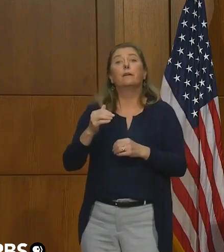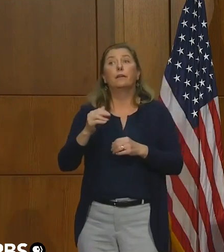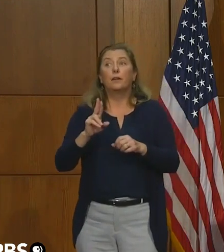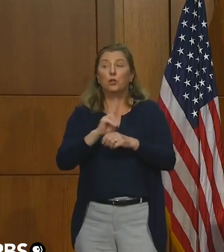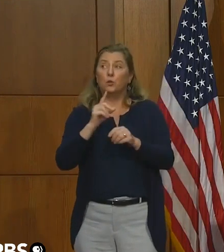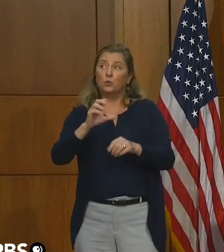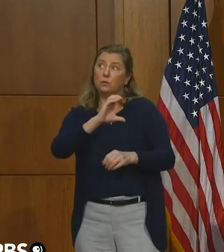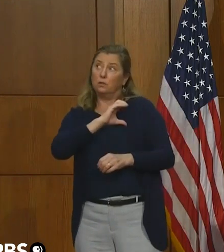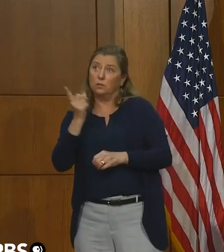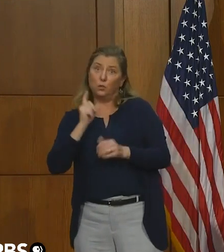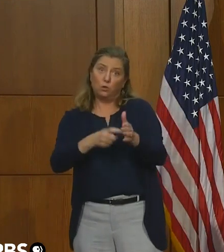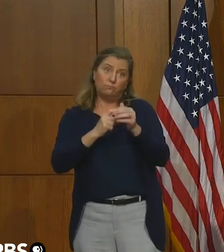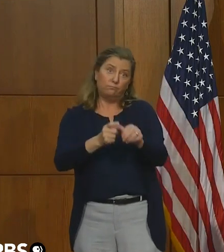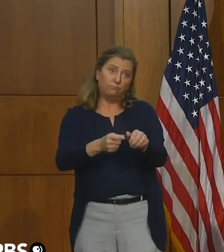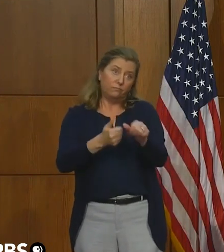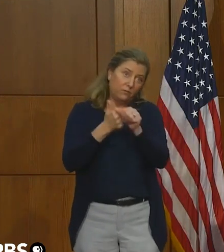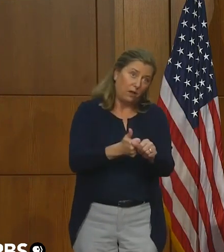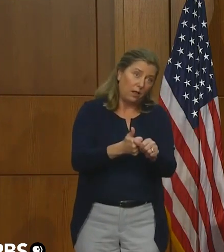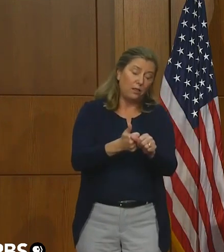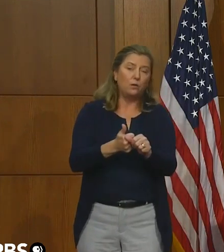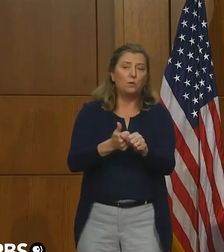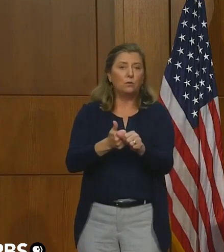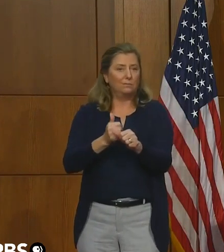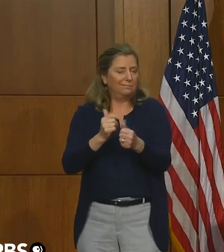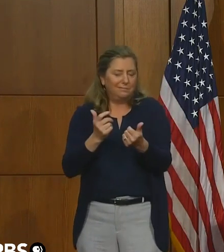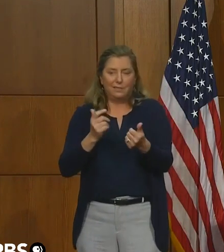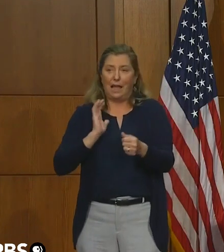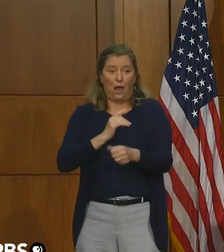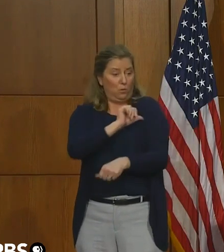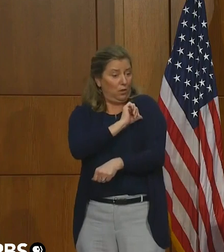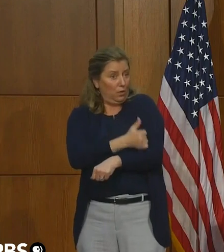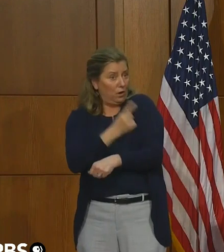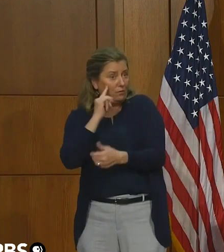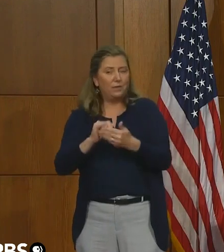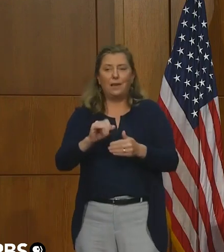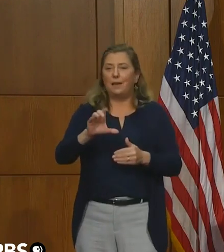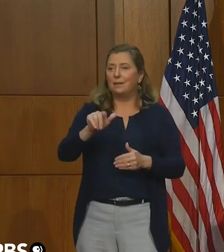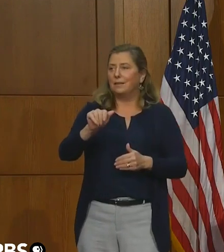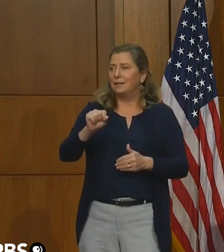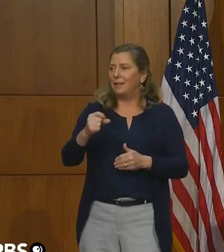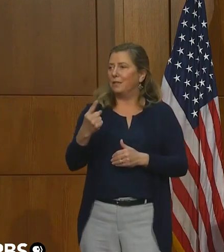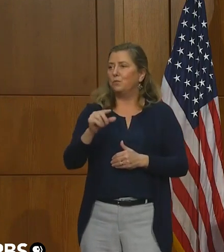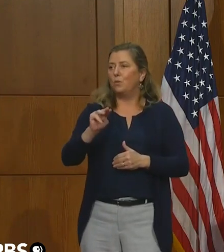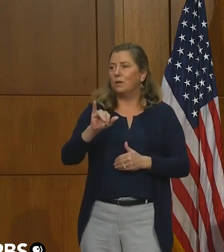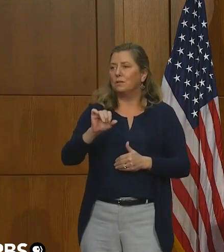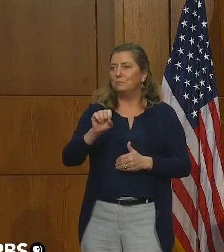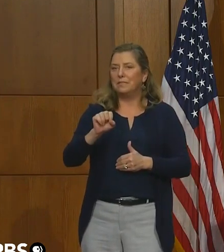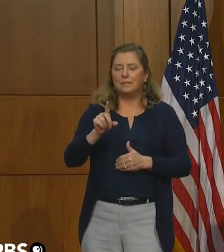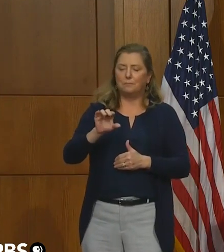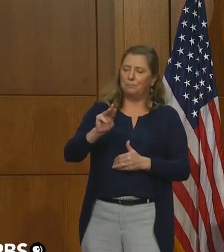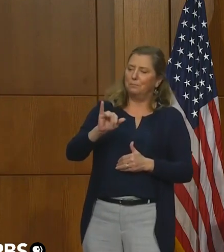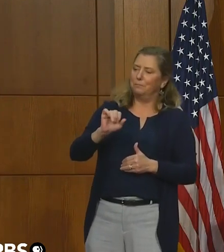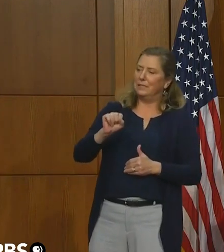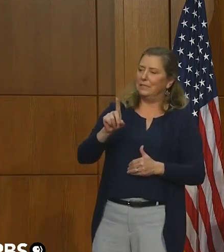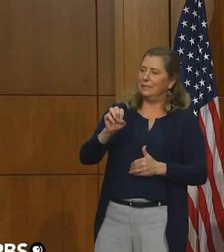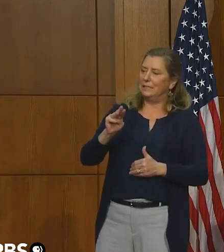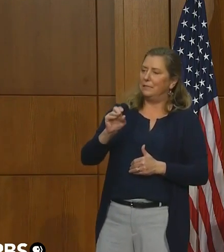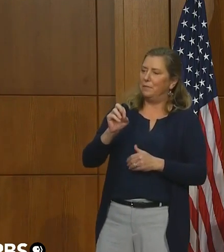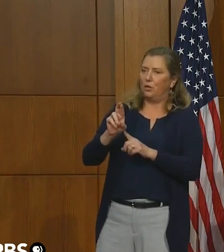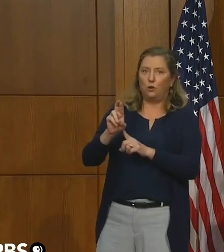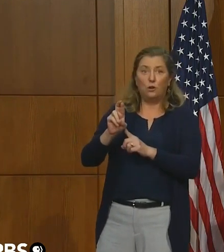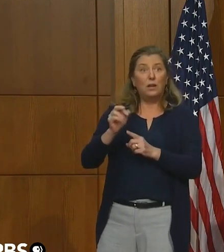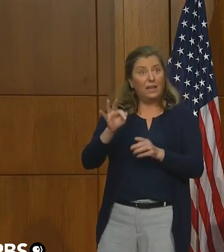only authority we have at this time is through a class one misdemeanor, which actually can carry jail time and a large